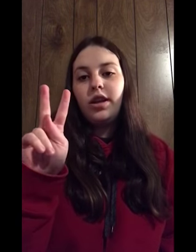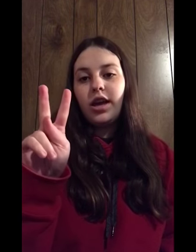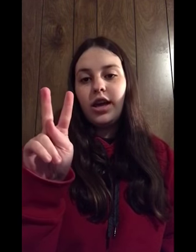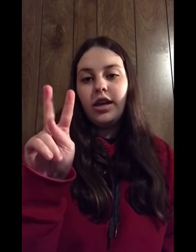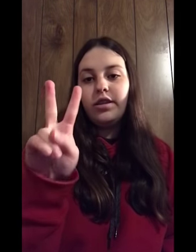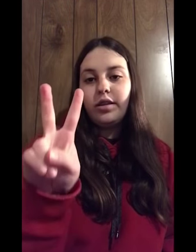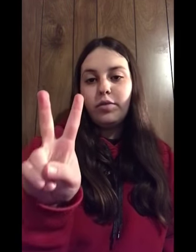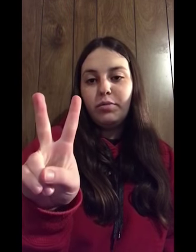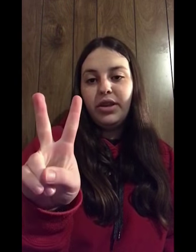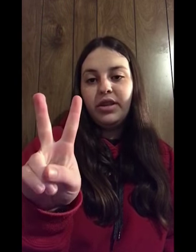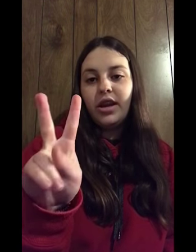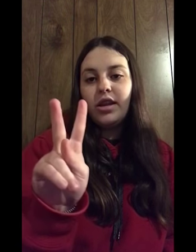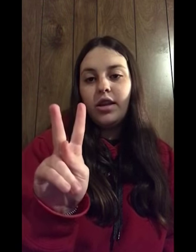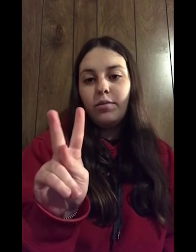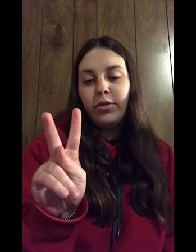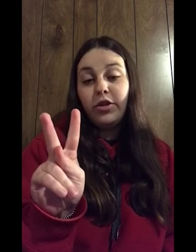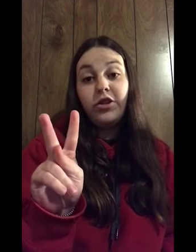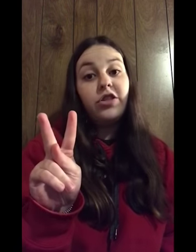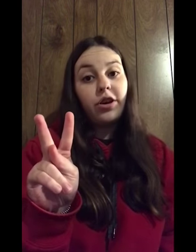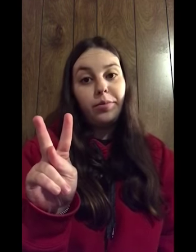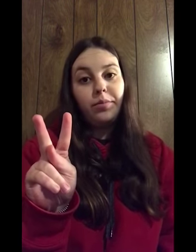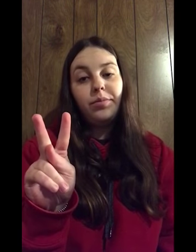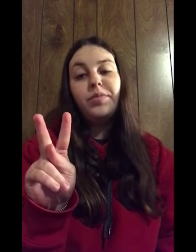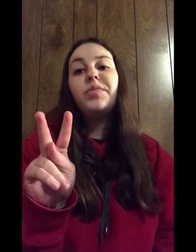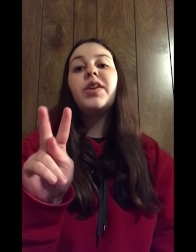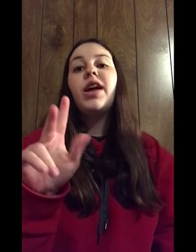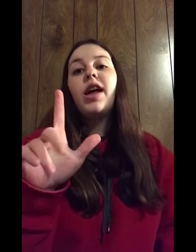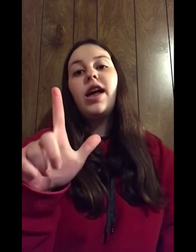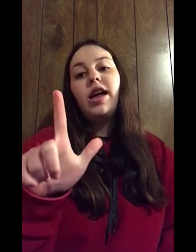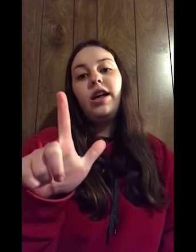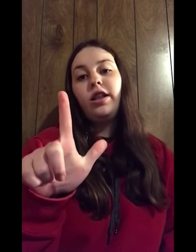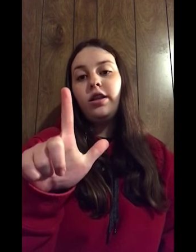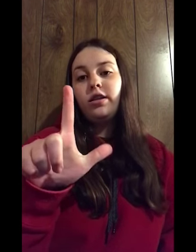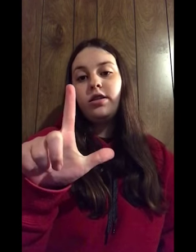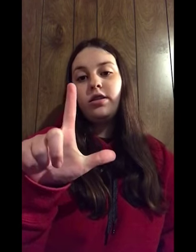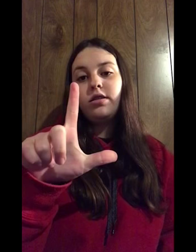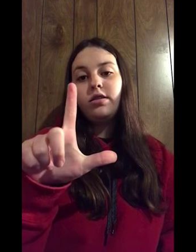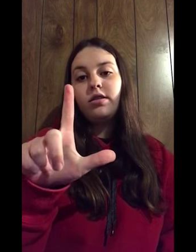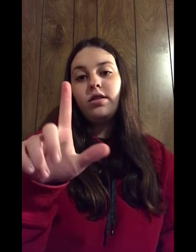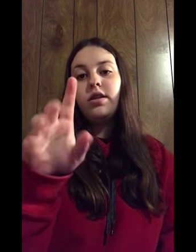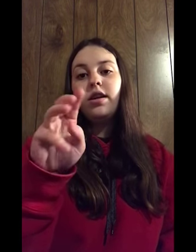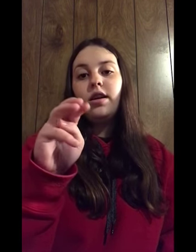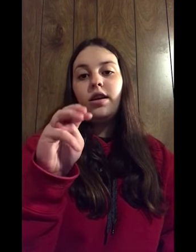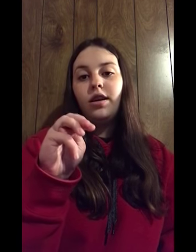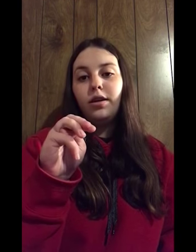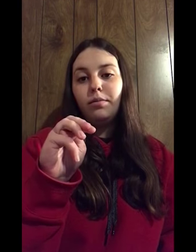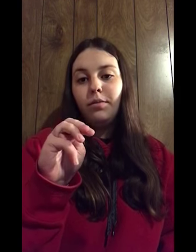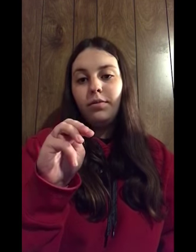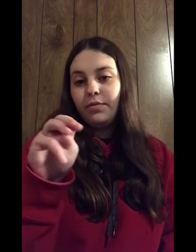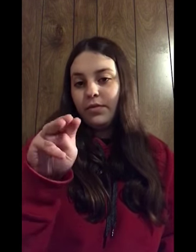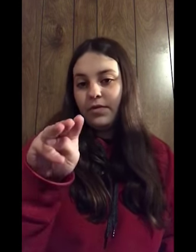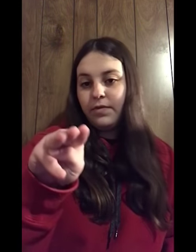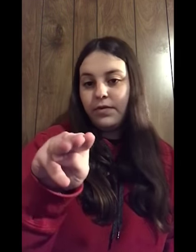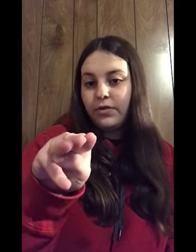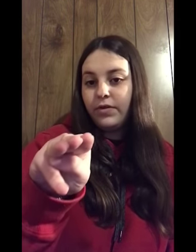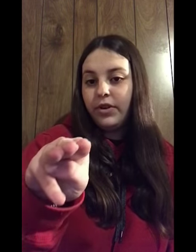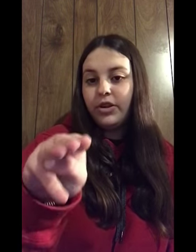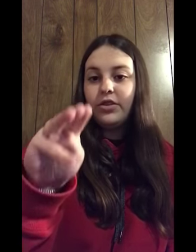K. It's gonna be a P sign. Loops it down. L. M. Three fingers.